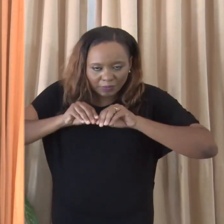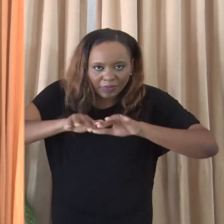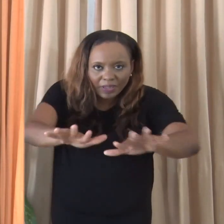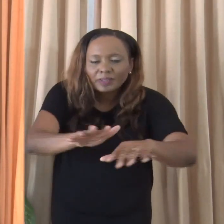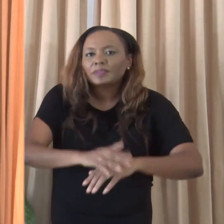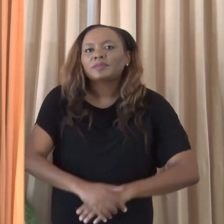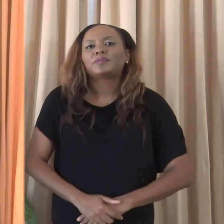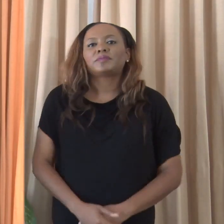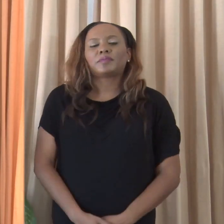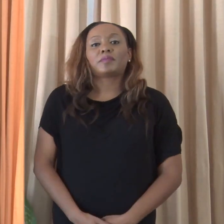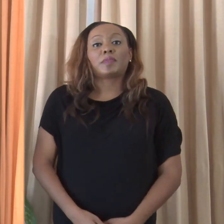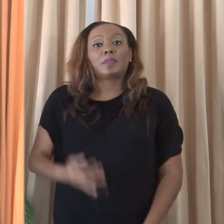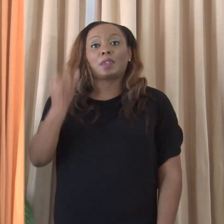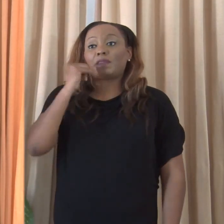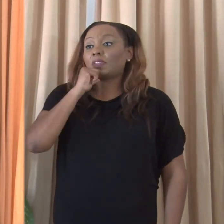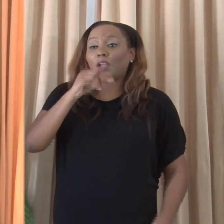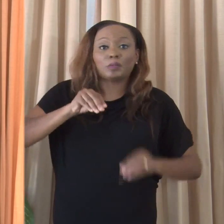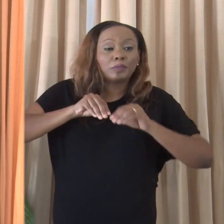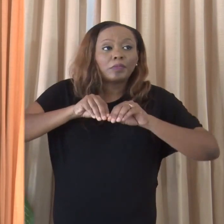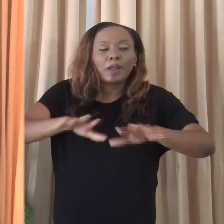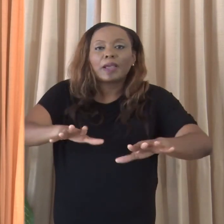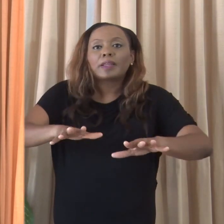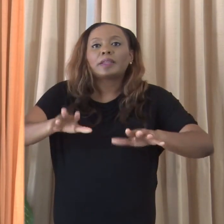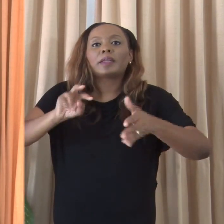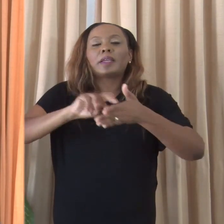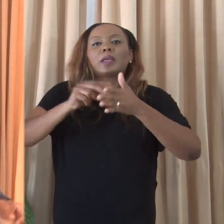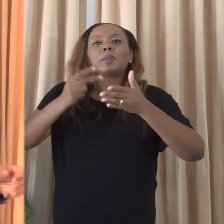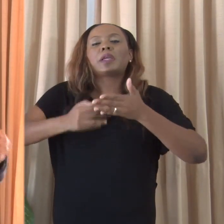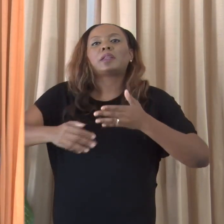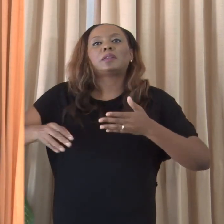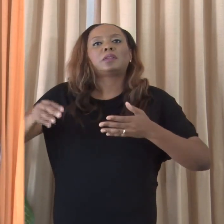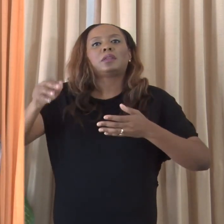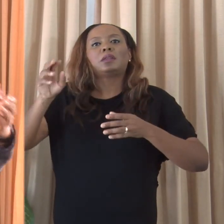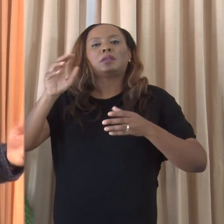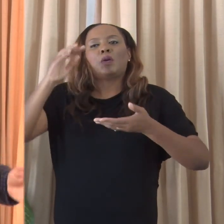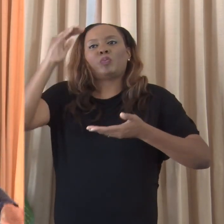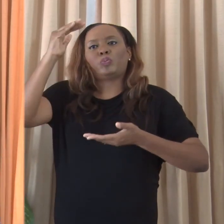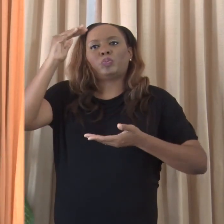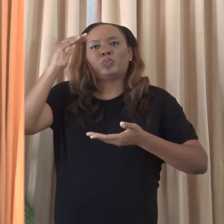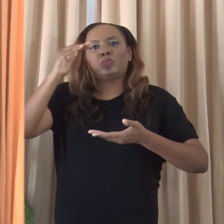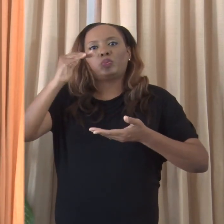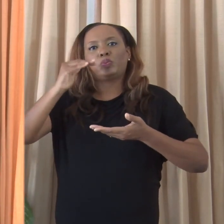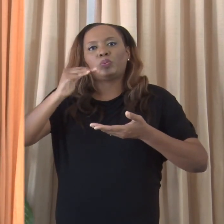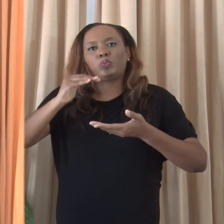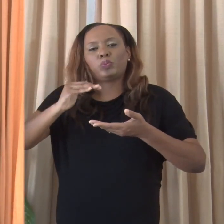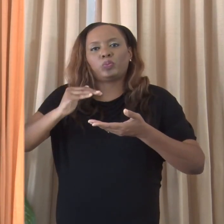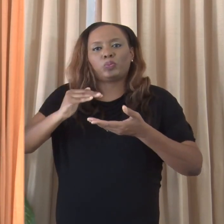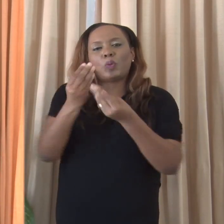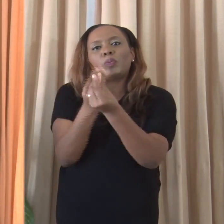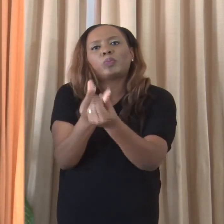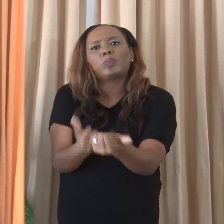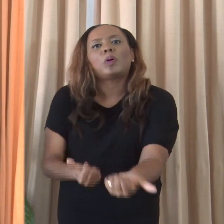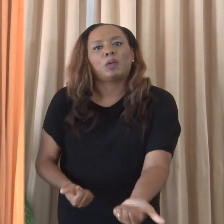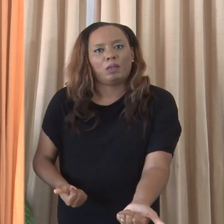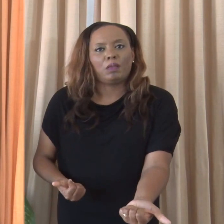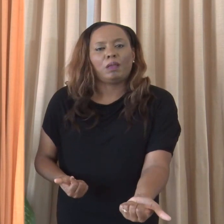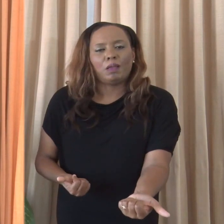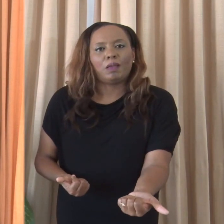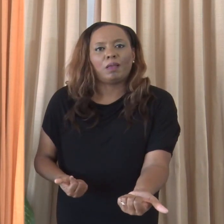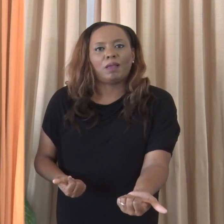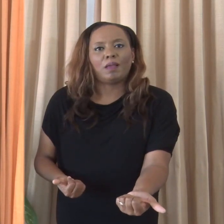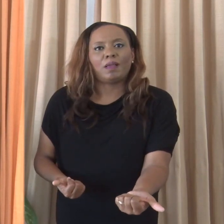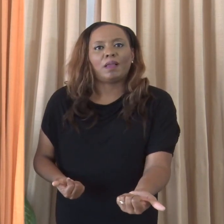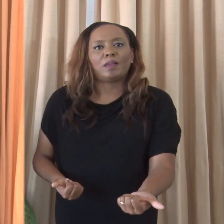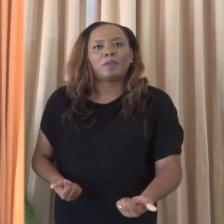virus is not spreading, then it gives it a chance to die. And you are not getting to the stage where you have